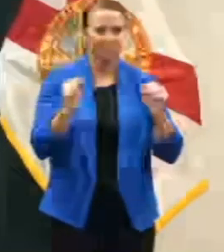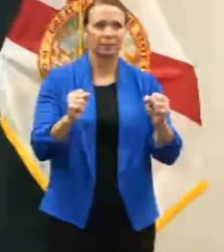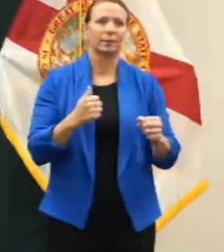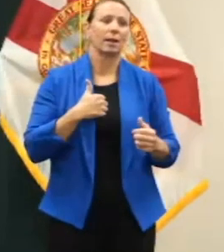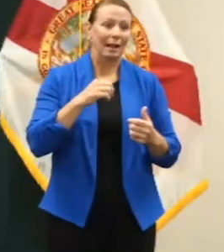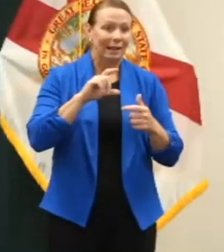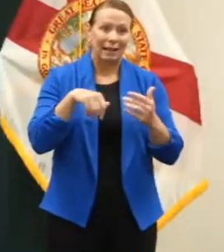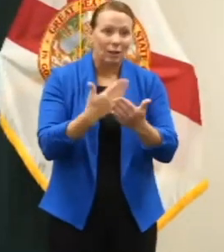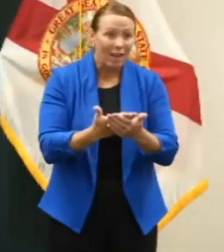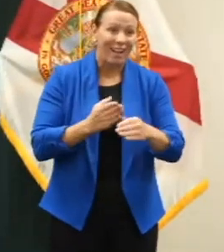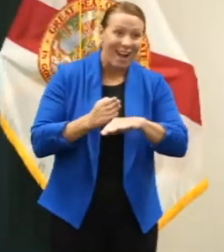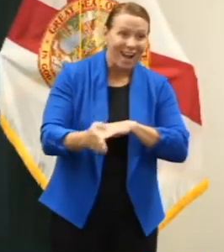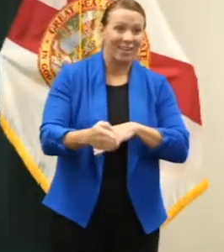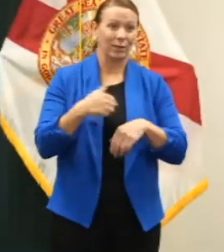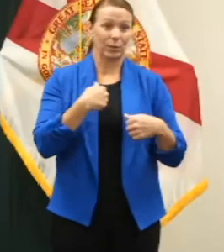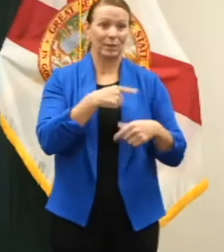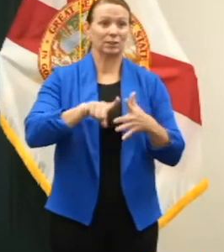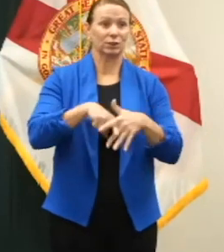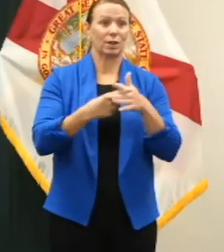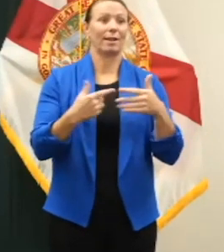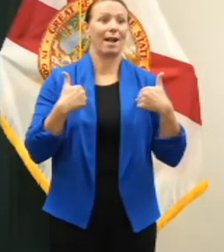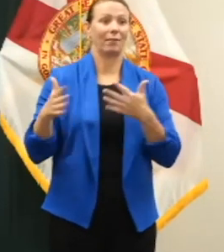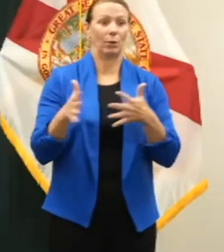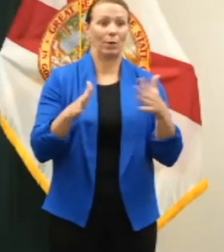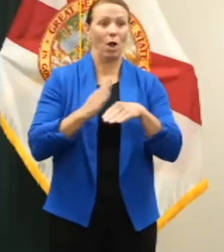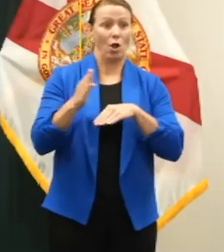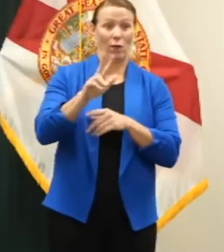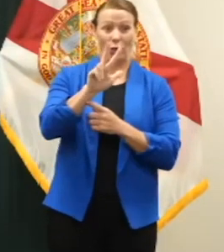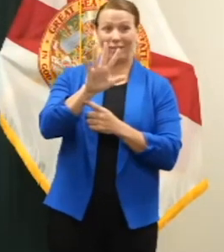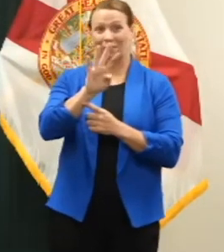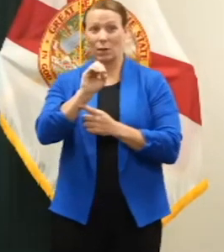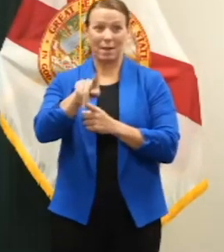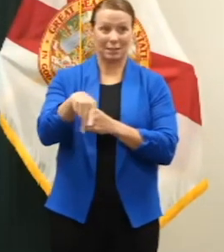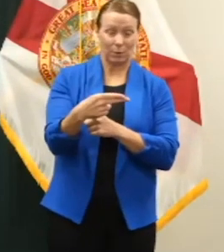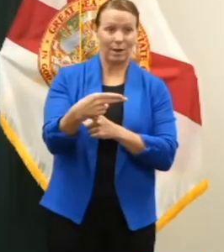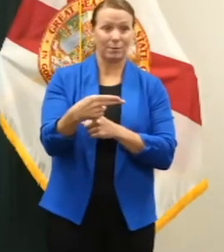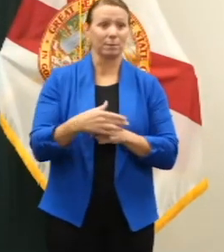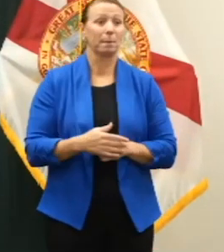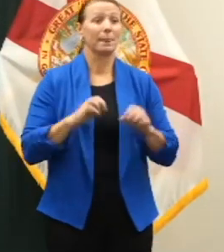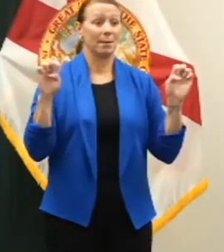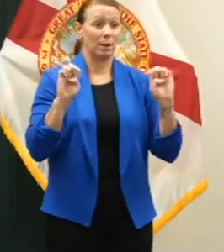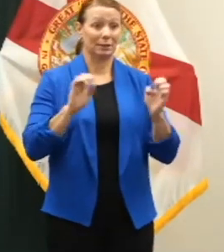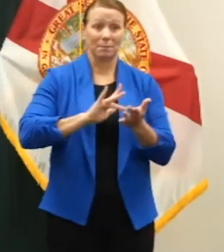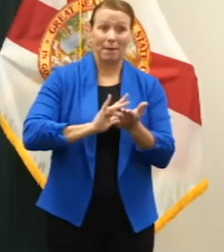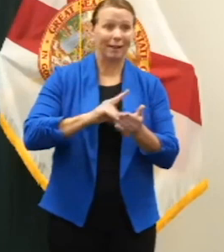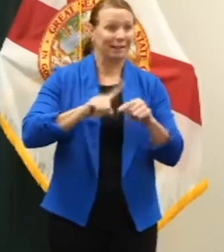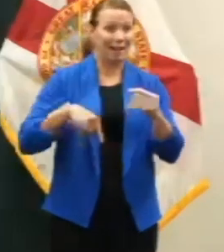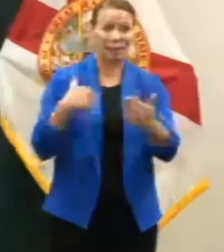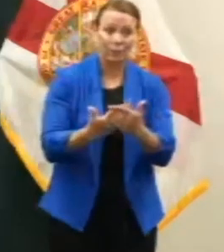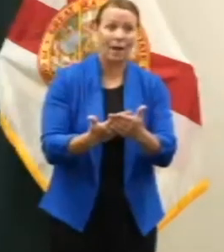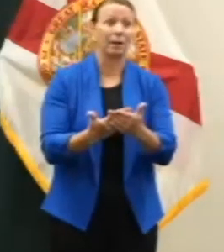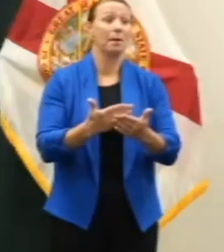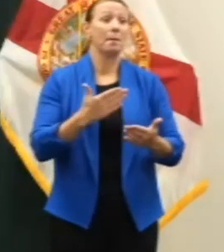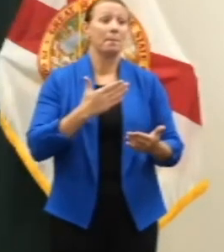we start having sustained winds of 35 to 40 to 45 miles per hour. Emergency medical can't get there. My deputies can't get there